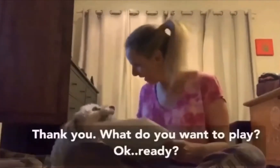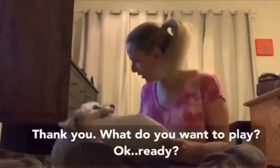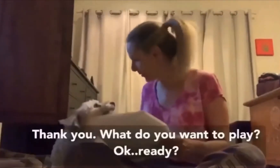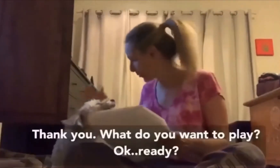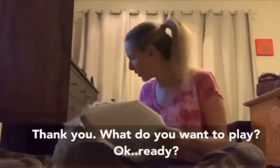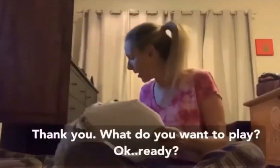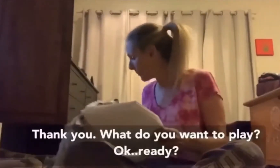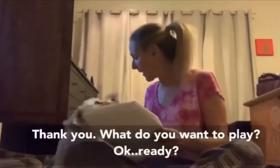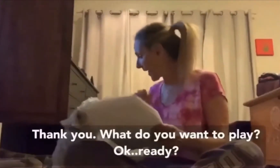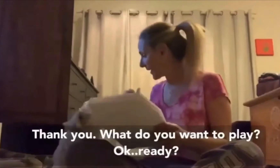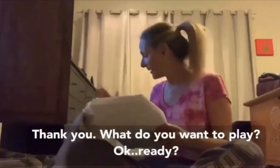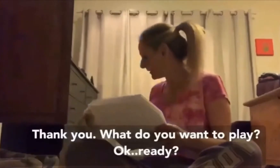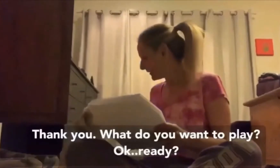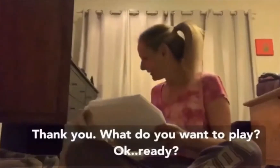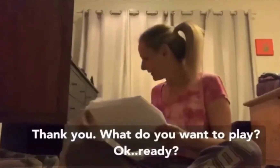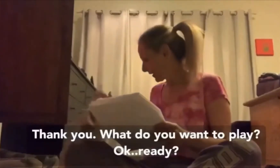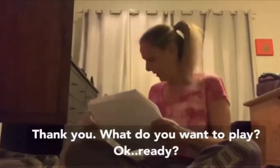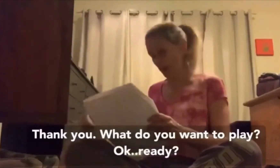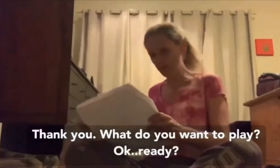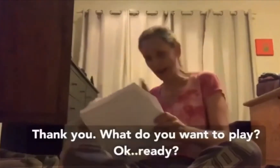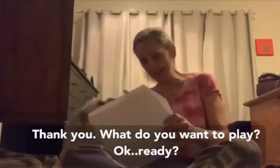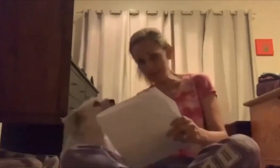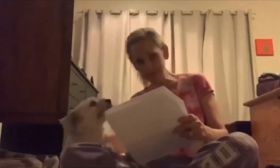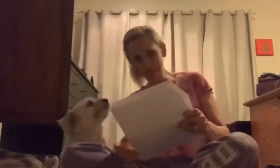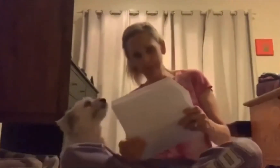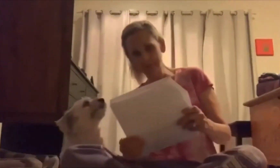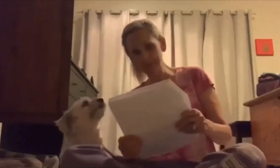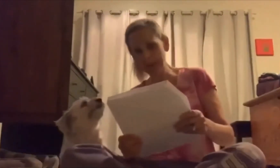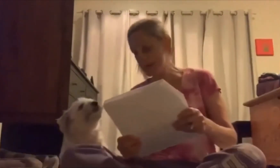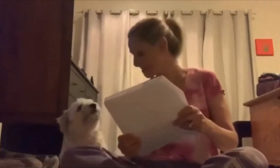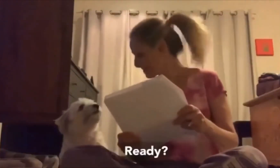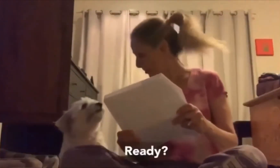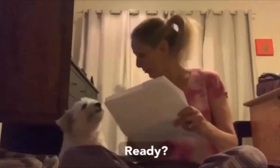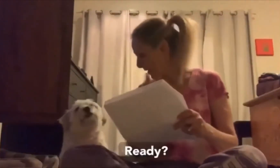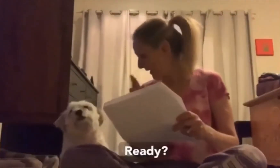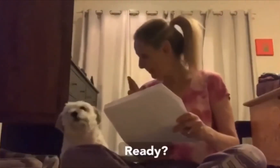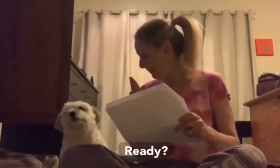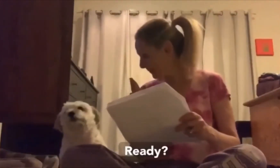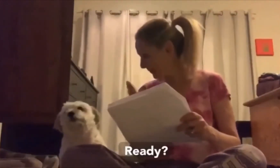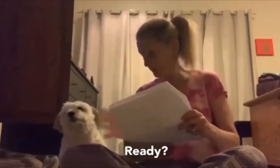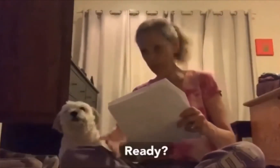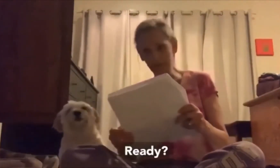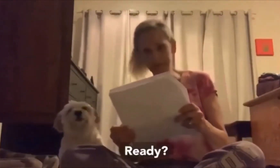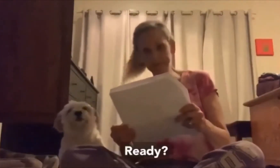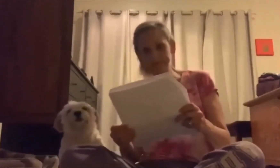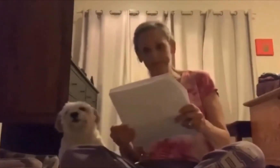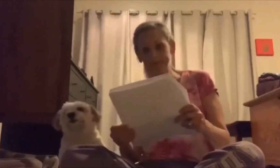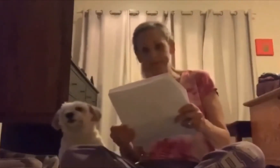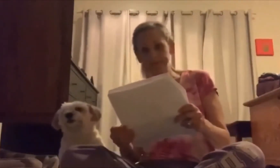Oh, thank you. Would you rather play? Okay, ready? Ready?